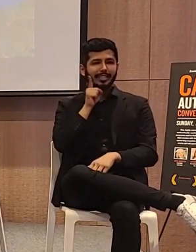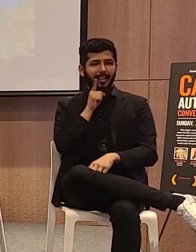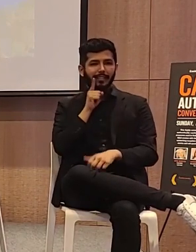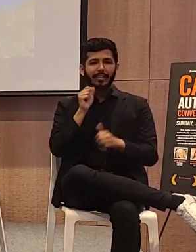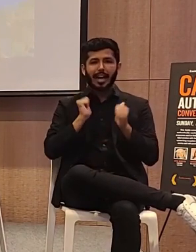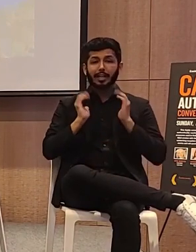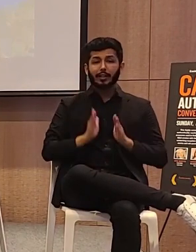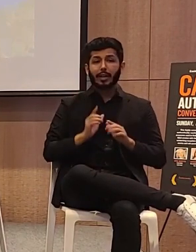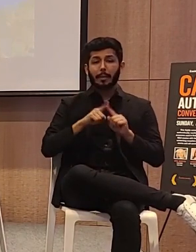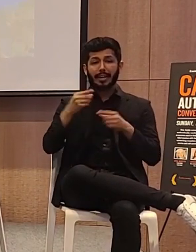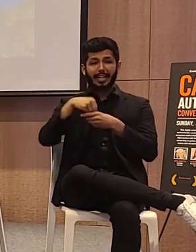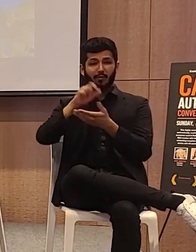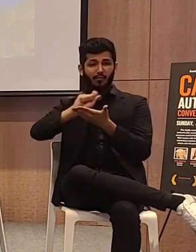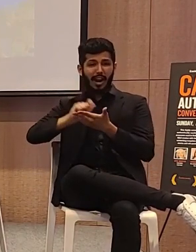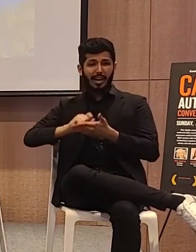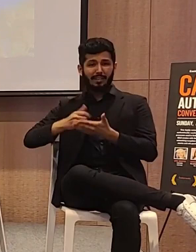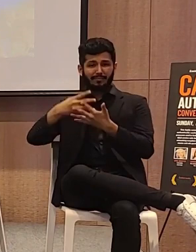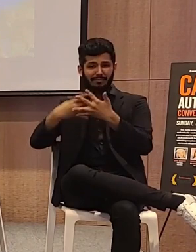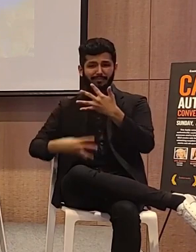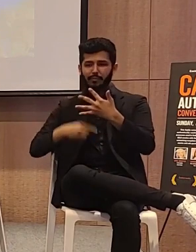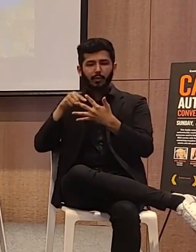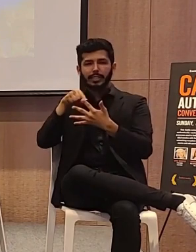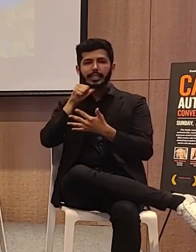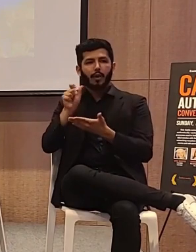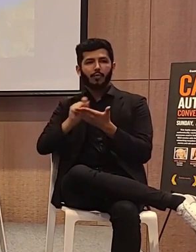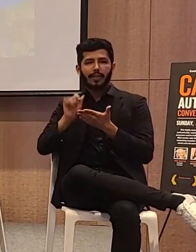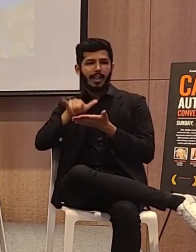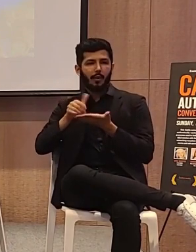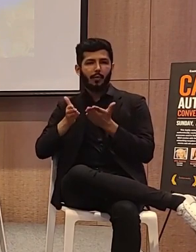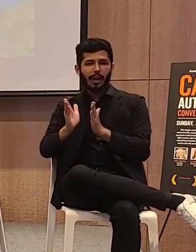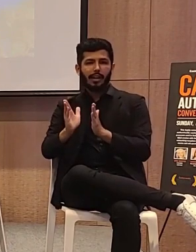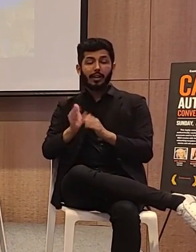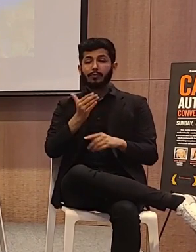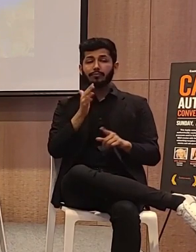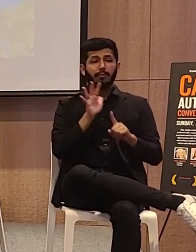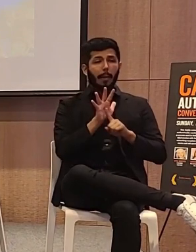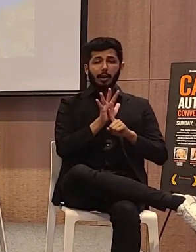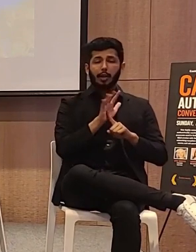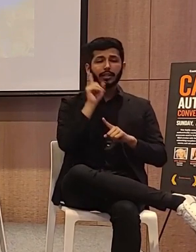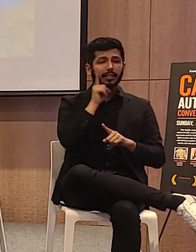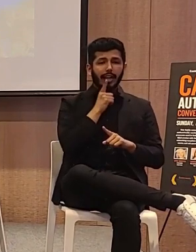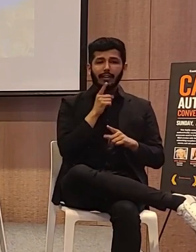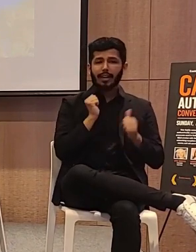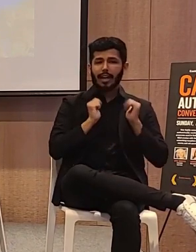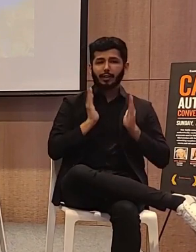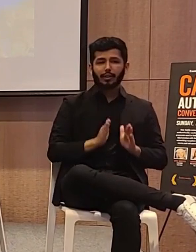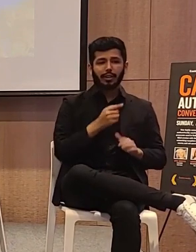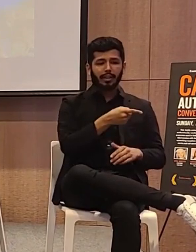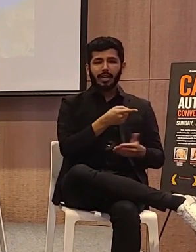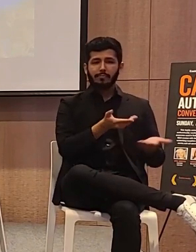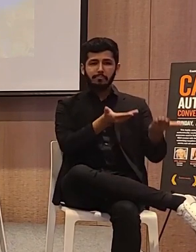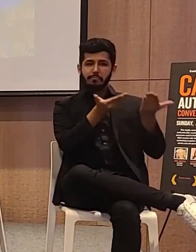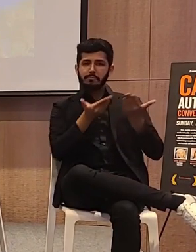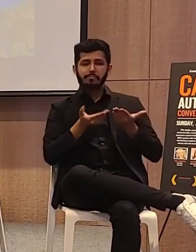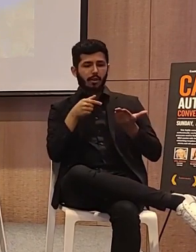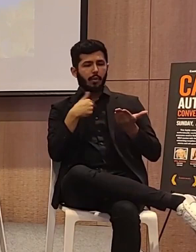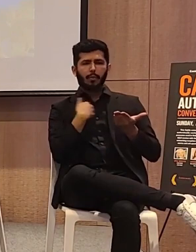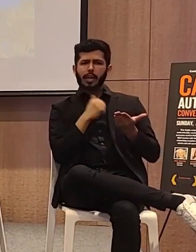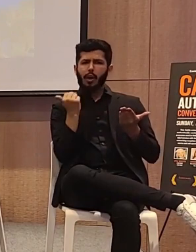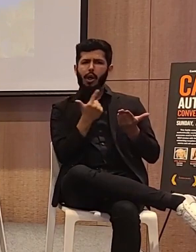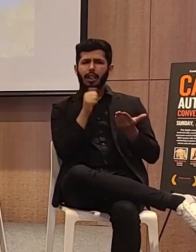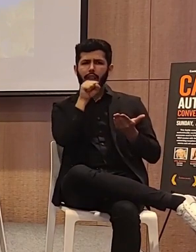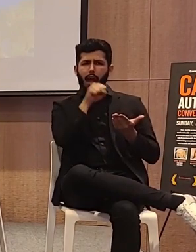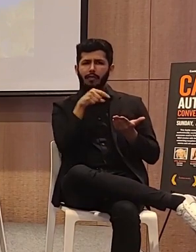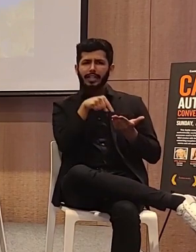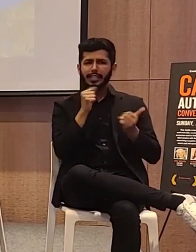way. A well-known deaf actor who we cast because they were put forward, and we all loved this actor, and they